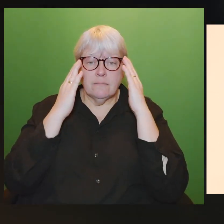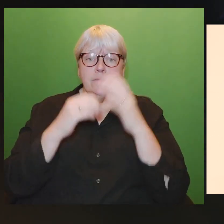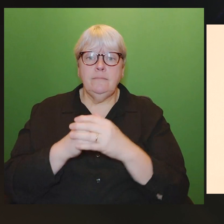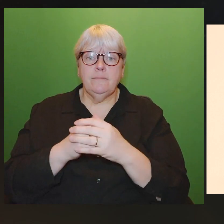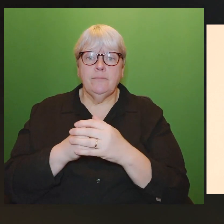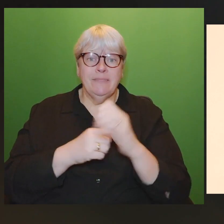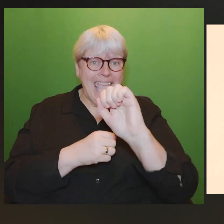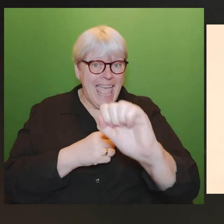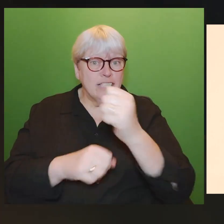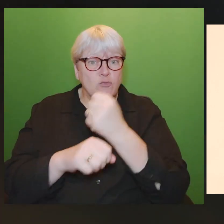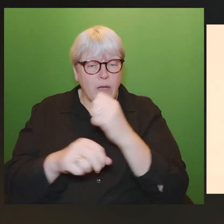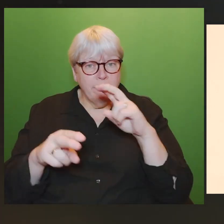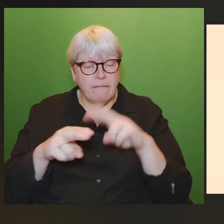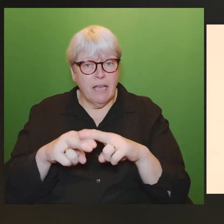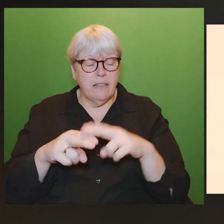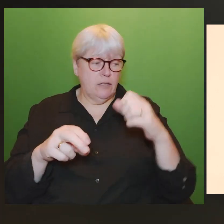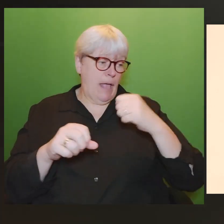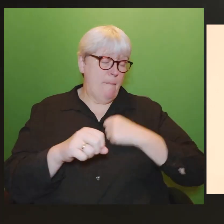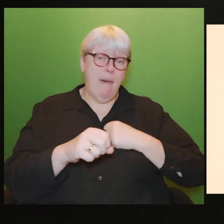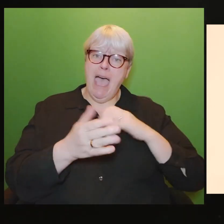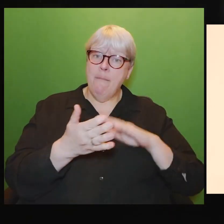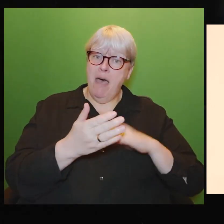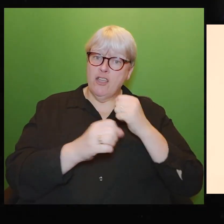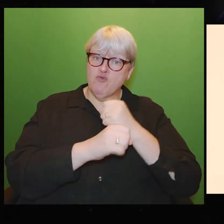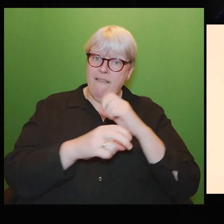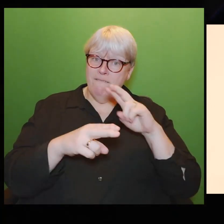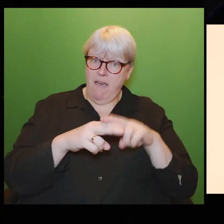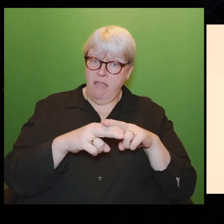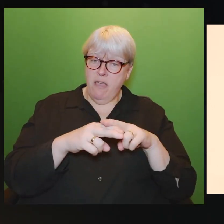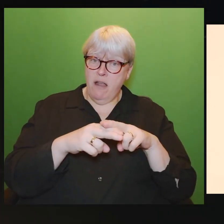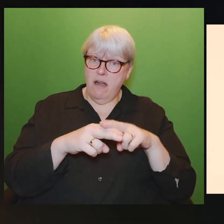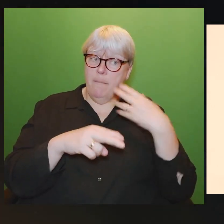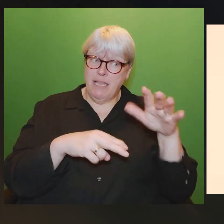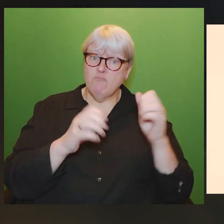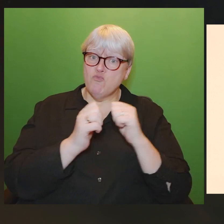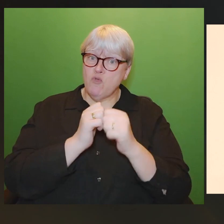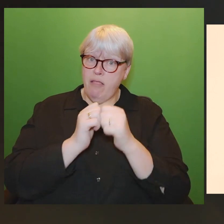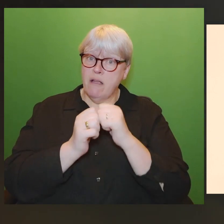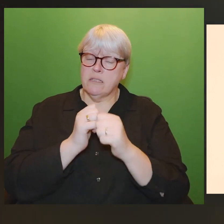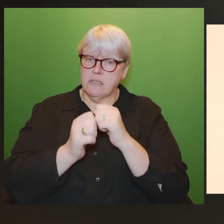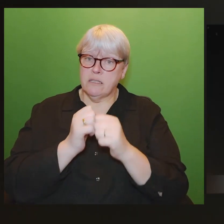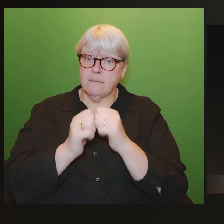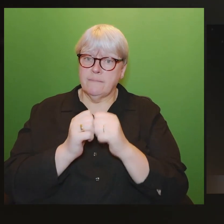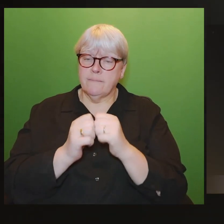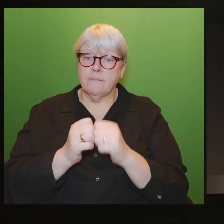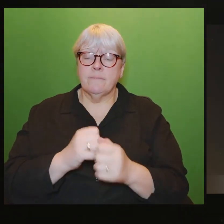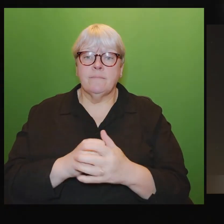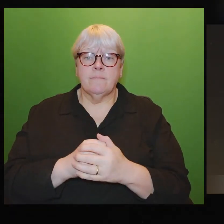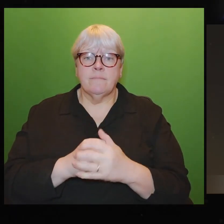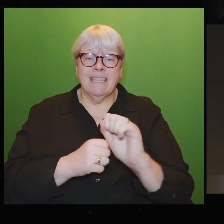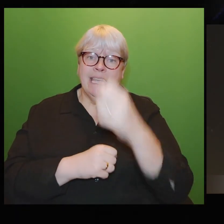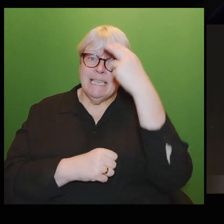with a cousin in San Francisco. He was his grandfather and my mother's grandfather were brothers. His name was